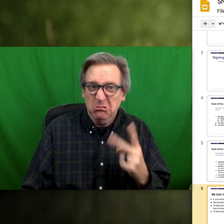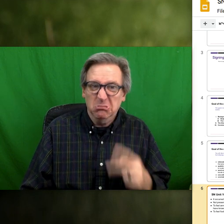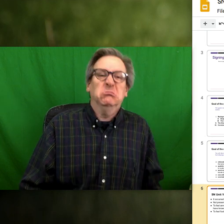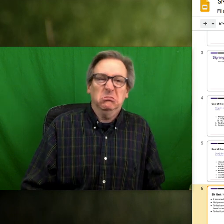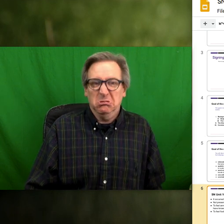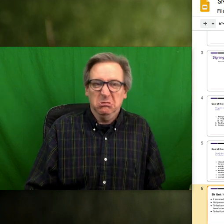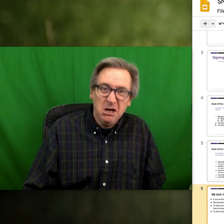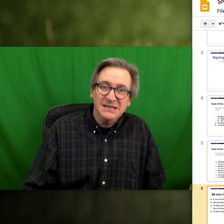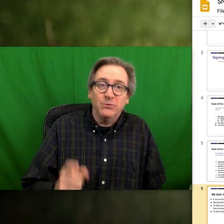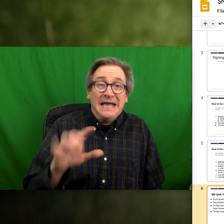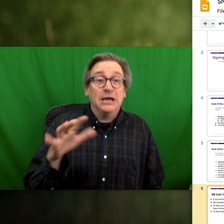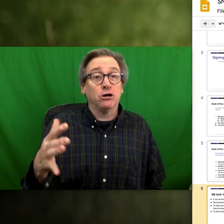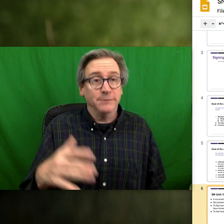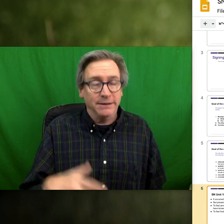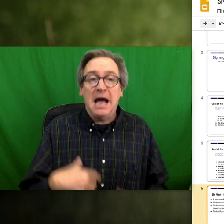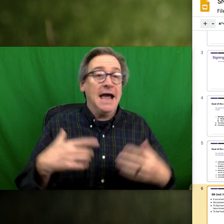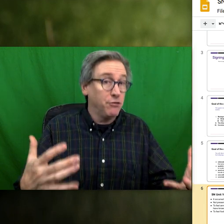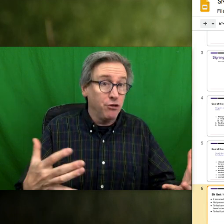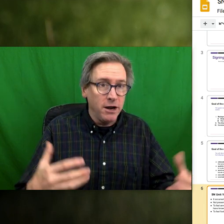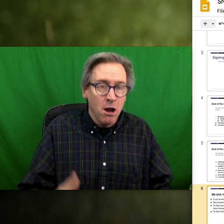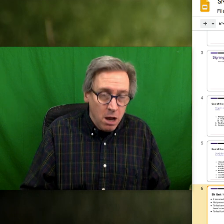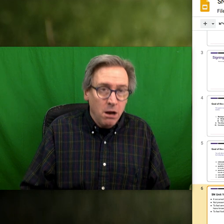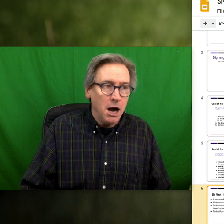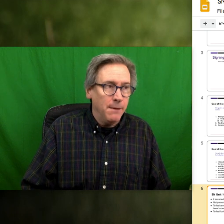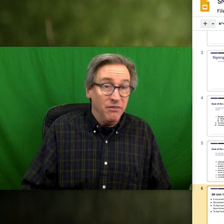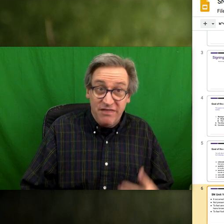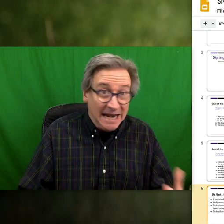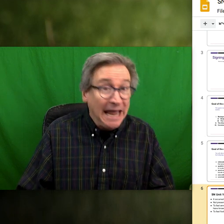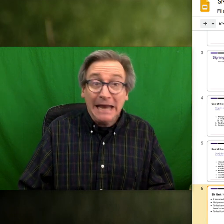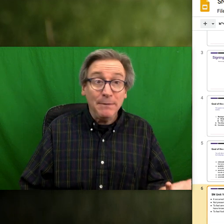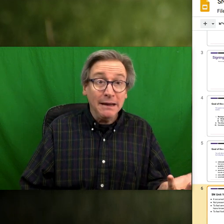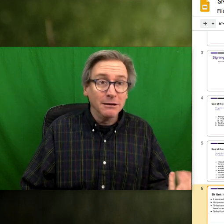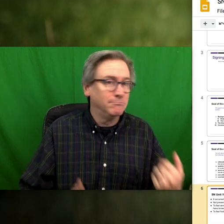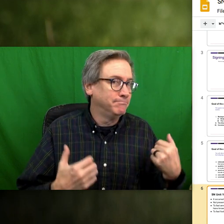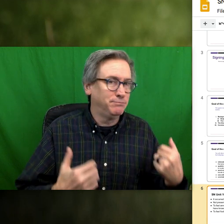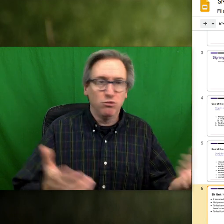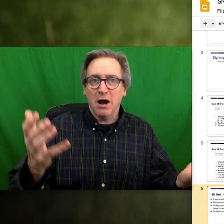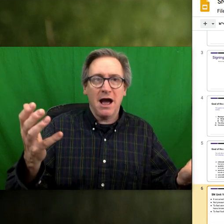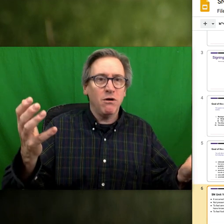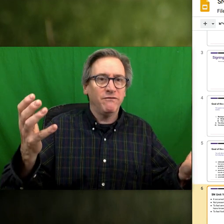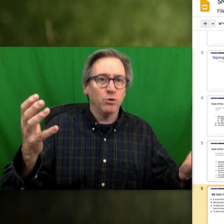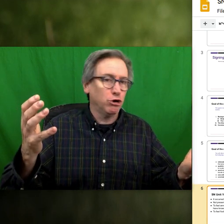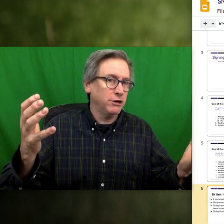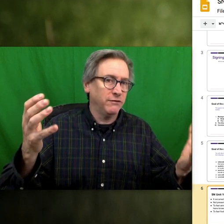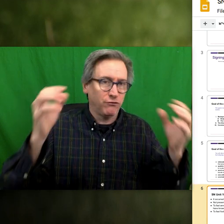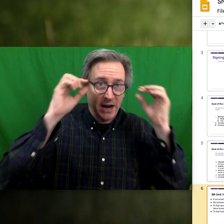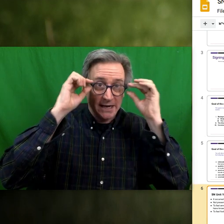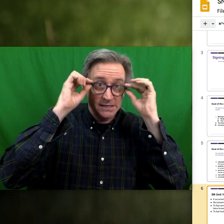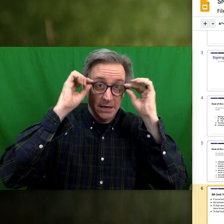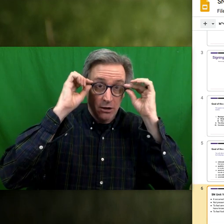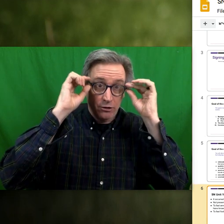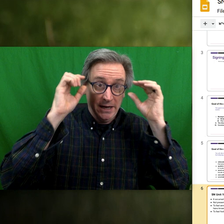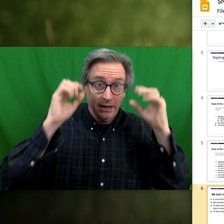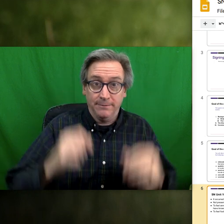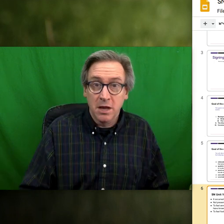you. So it occurred to me. I had a thought, then it hit me. How have you heard it phrased